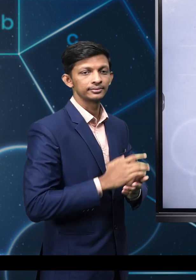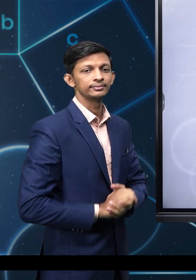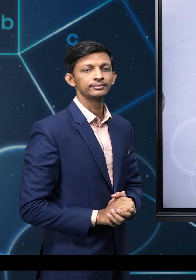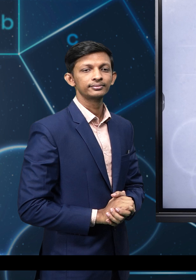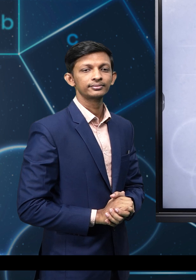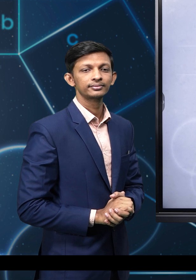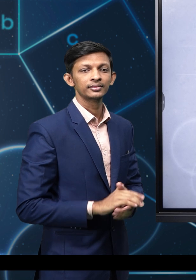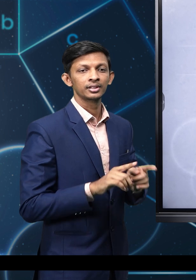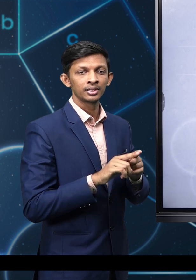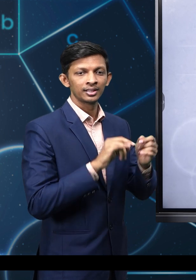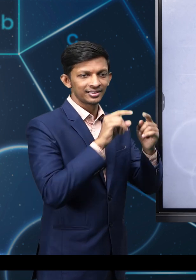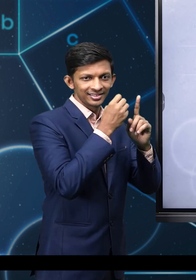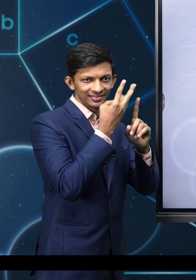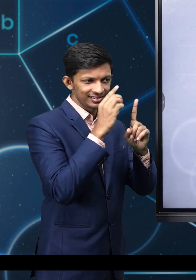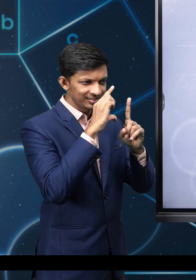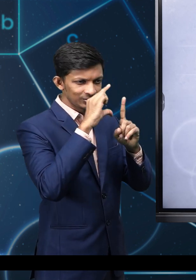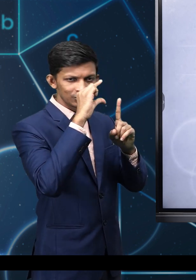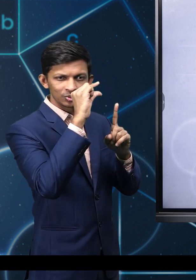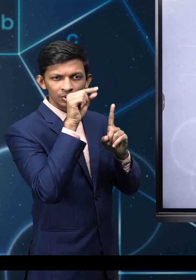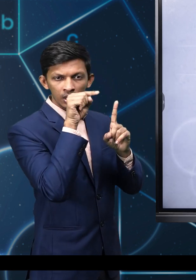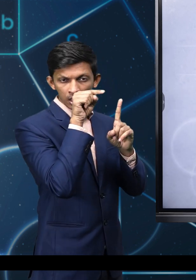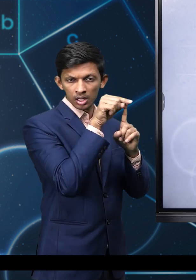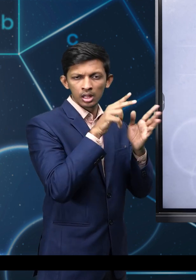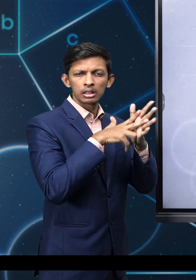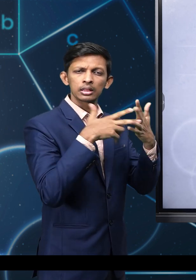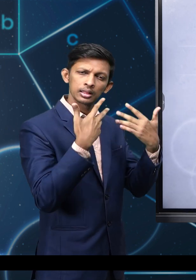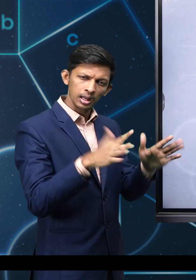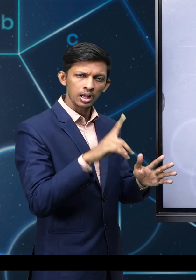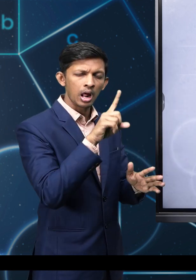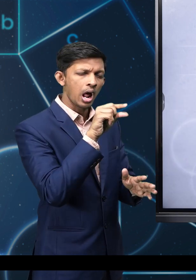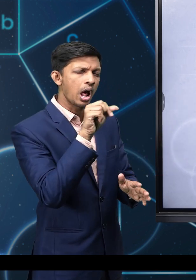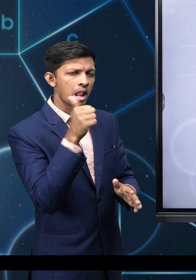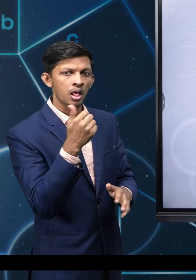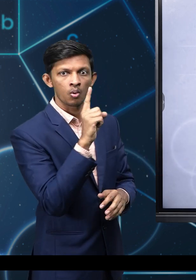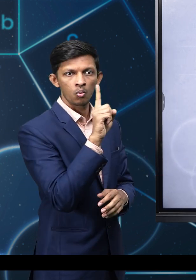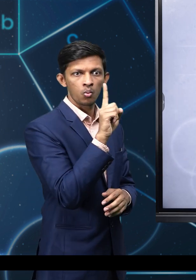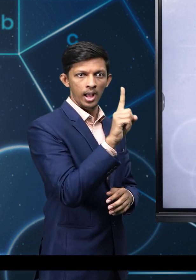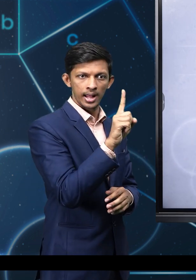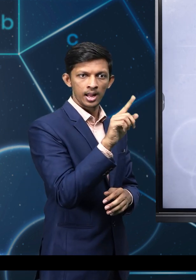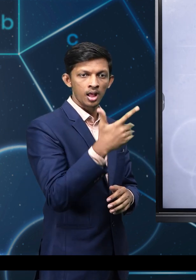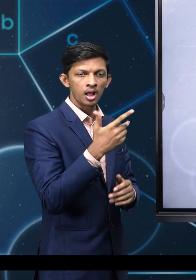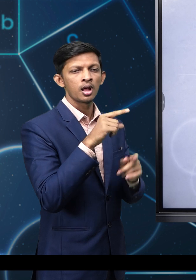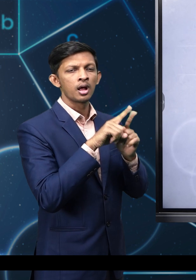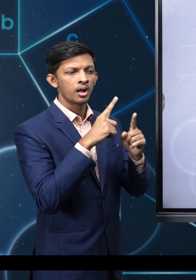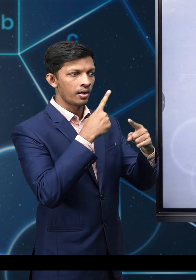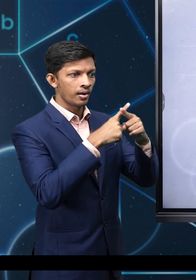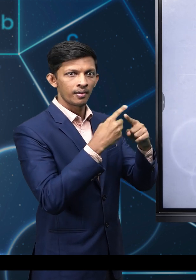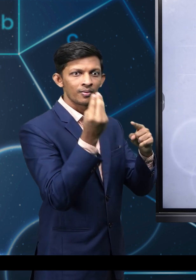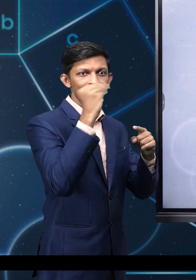The square of a natural number other than 1 is either a multiple of 3 or exceeds a multiple of 3